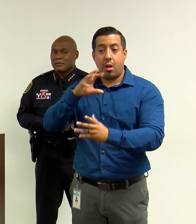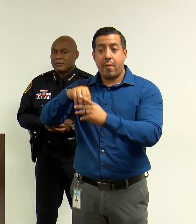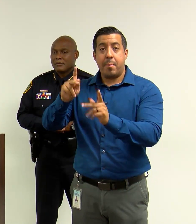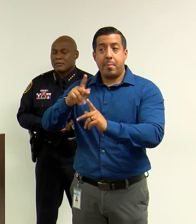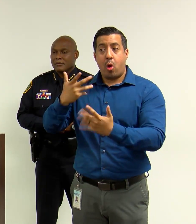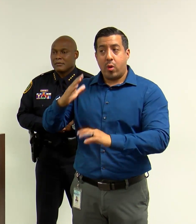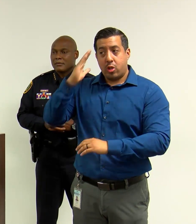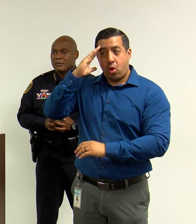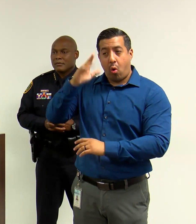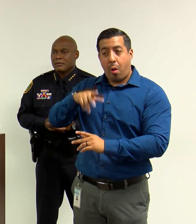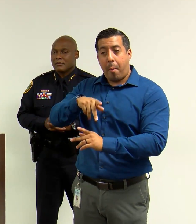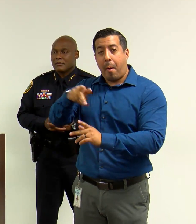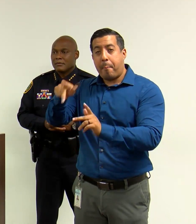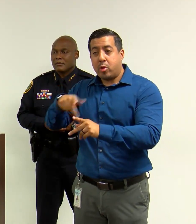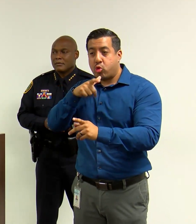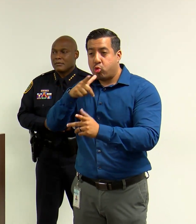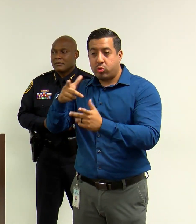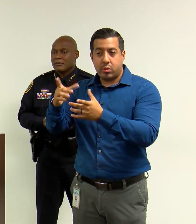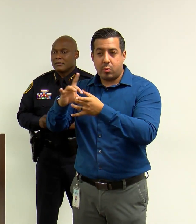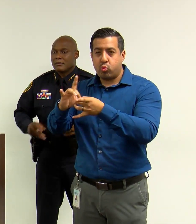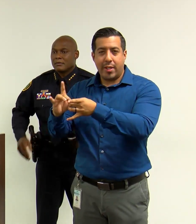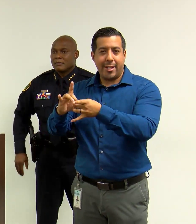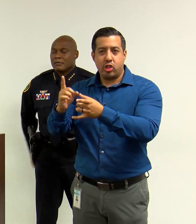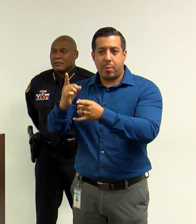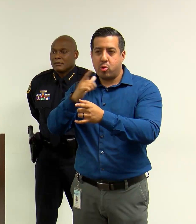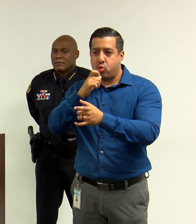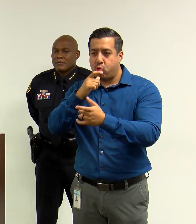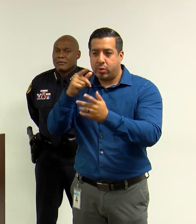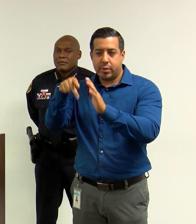know one another or there's some sort of relationship there.